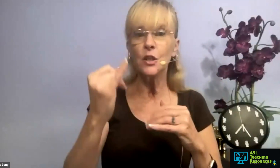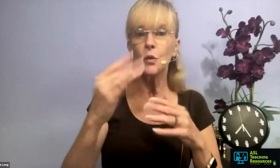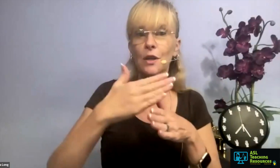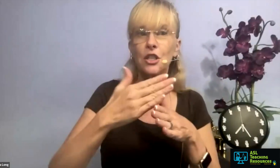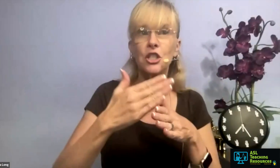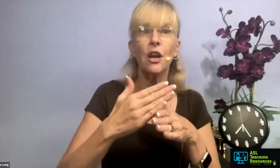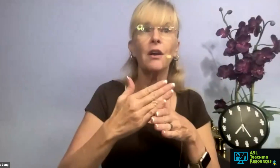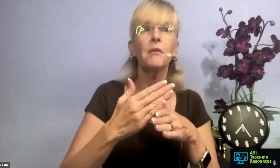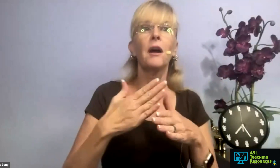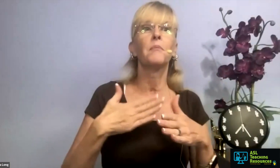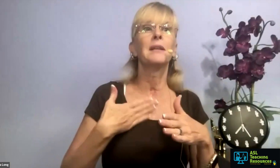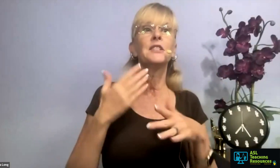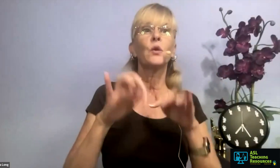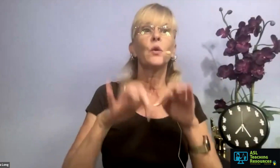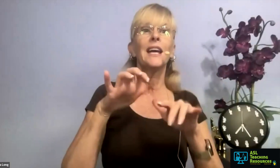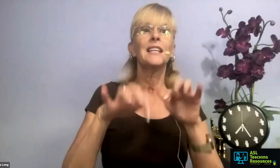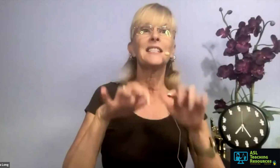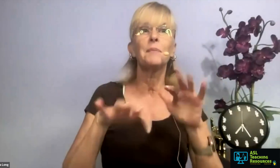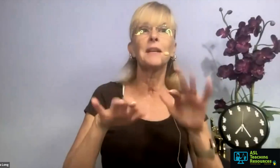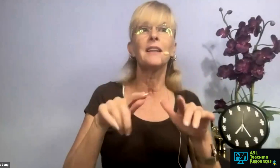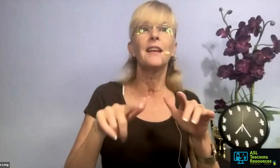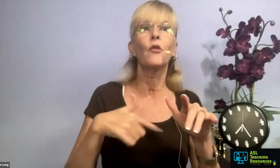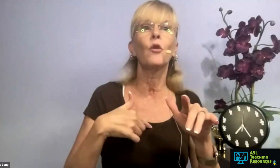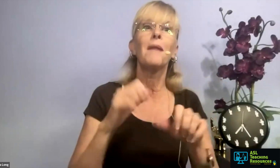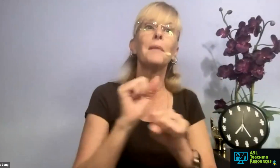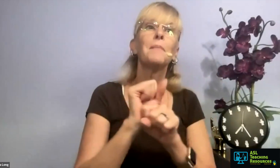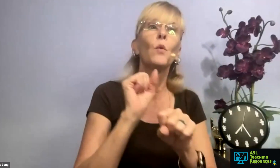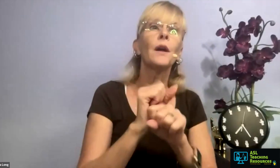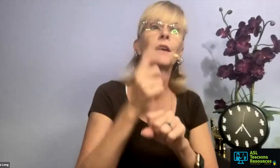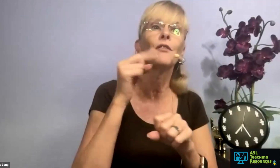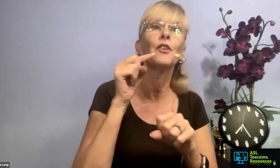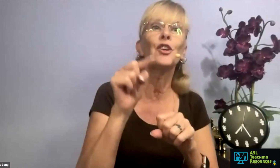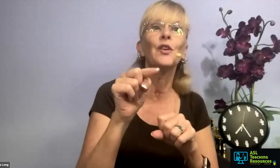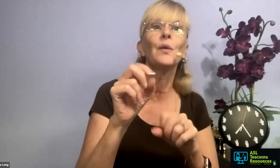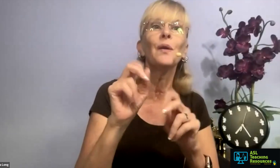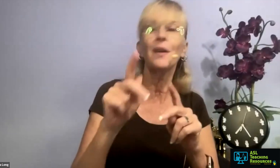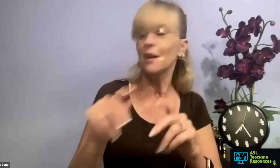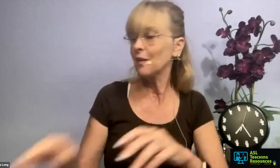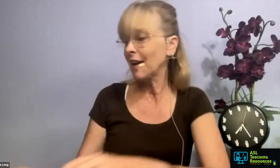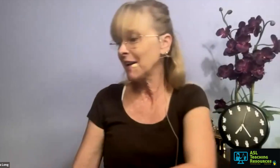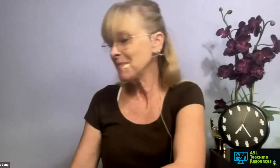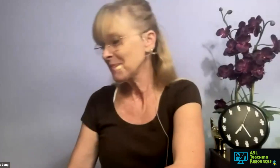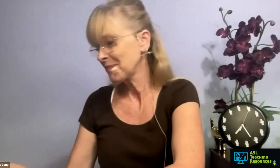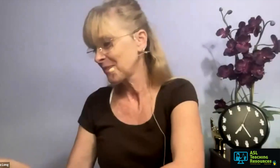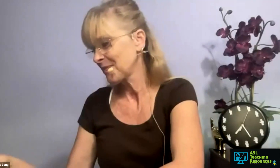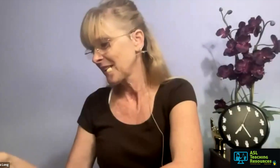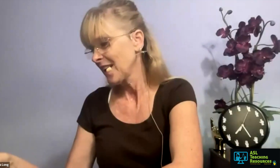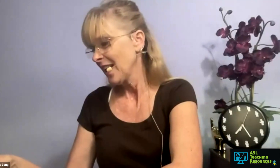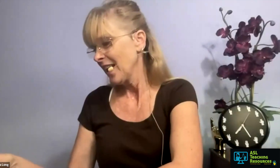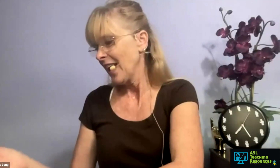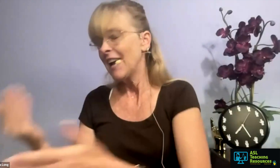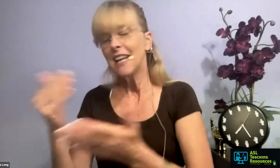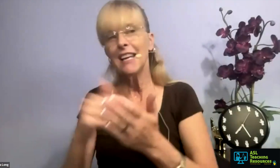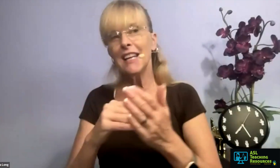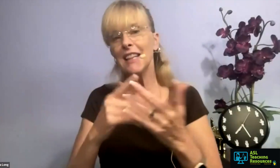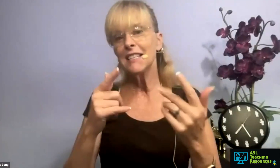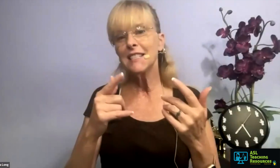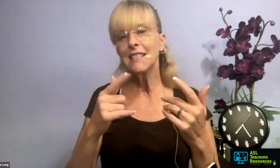want to share, please go ahead and type it in there, what might be working for you, okay? And again, this